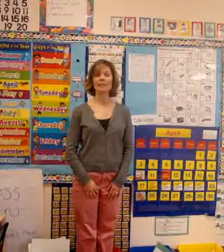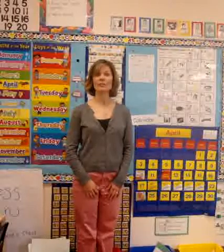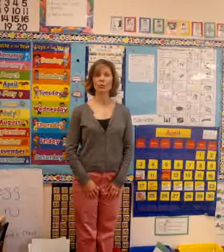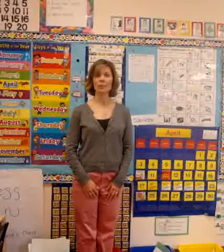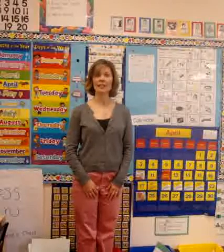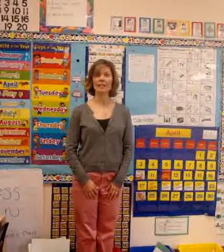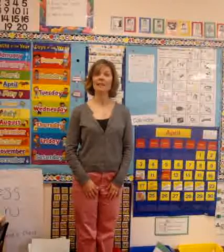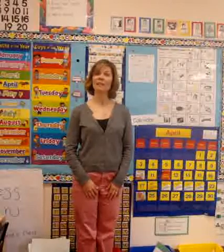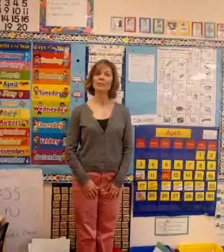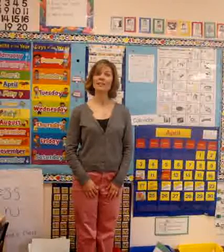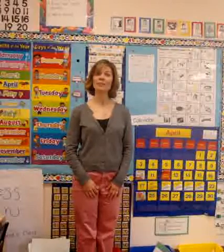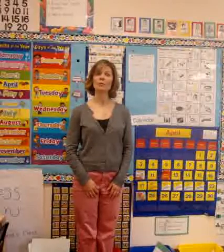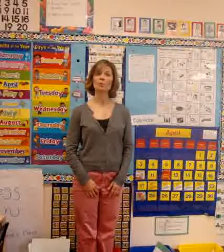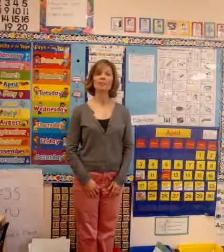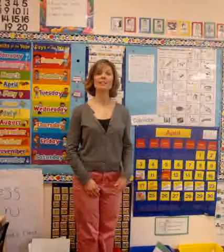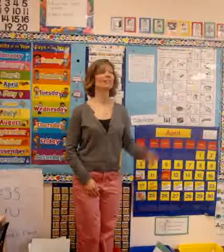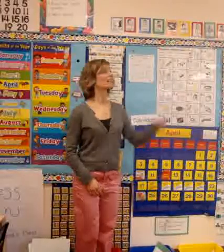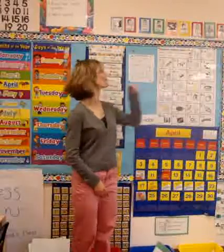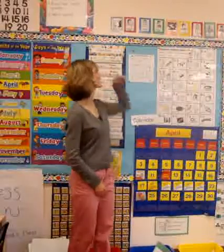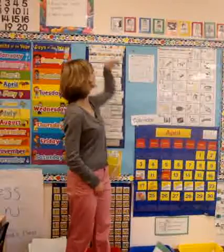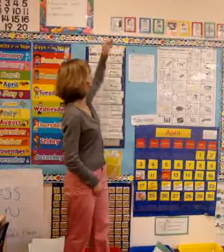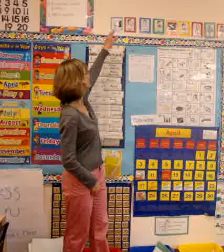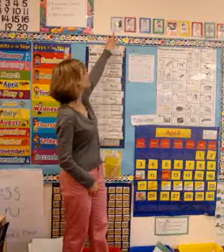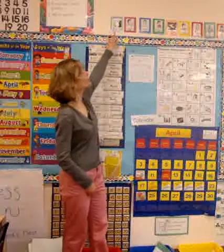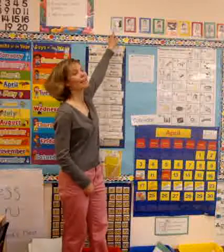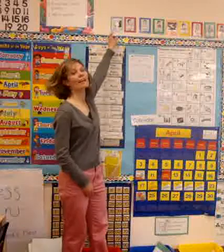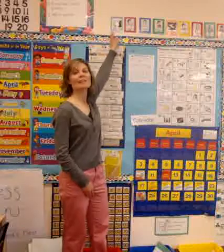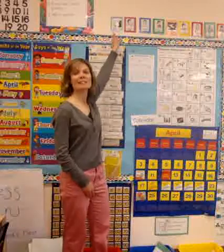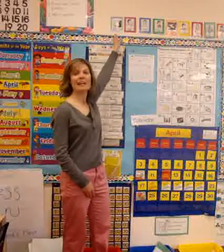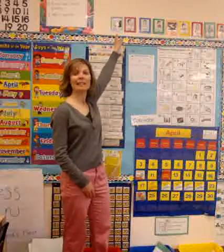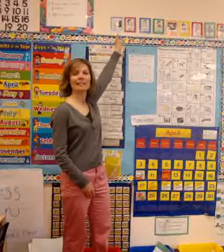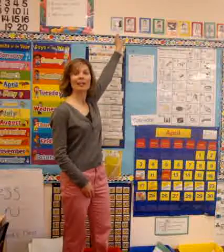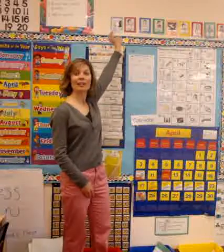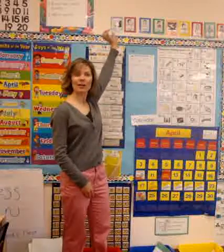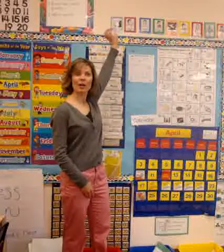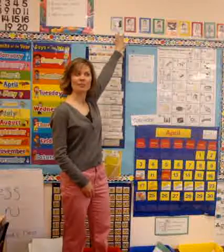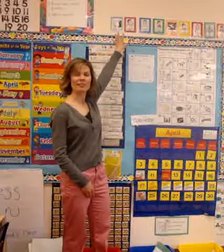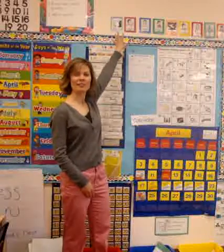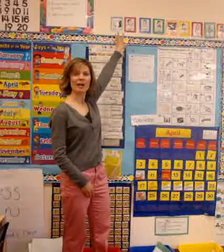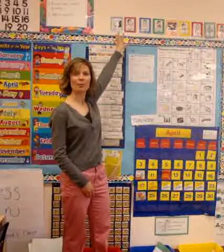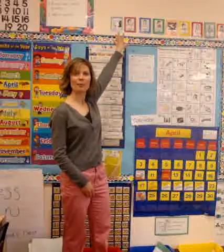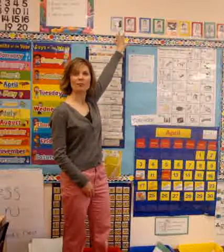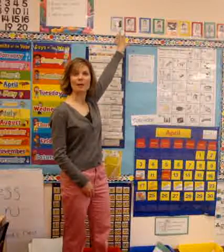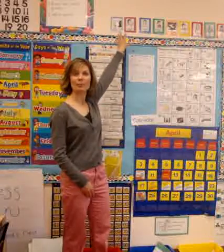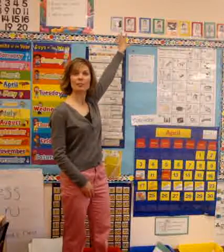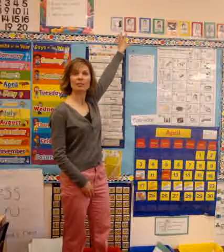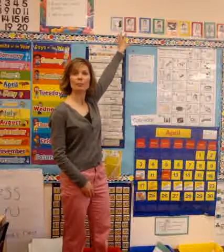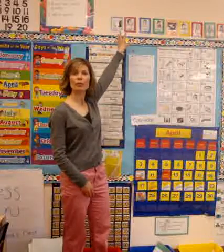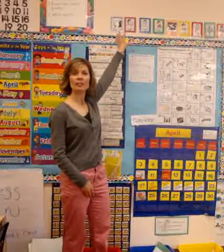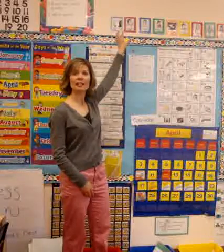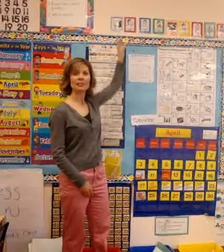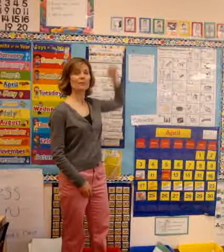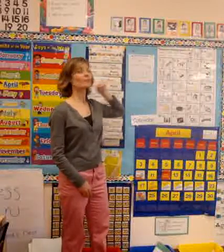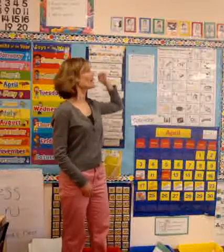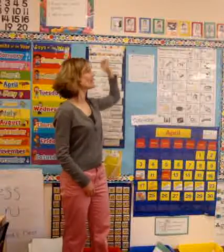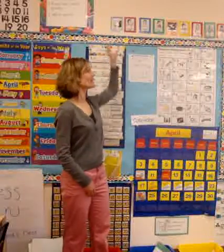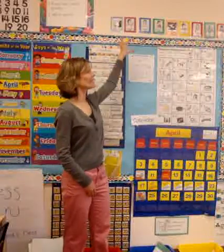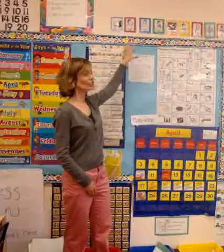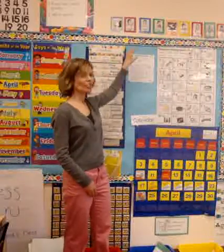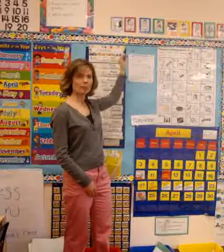signs a week. And then what I do is one at a time I add a sign up to the top above my bulletin board here. And each